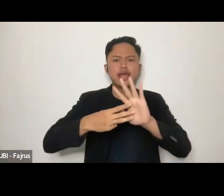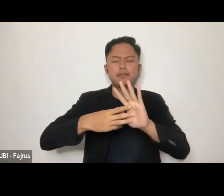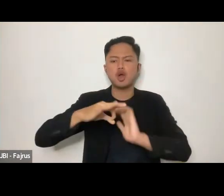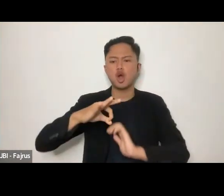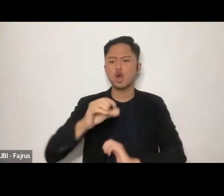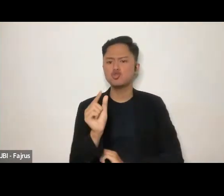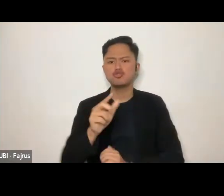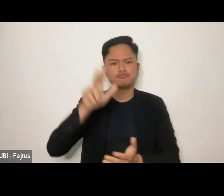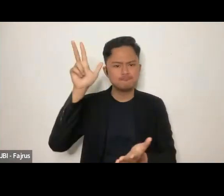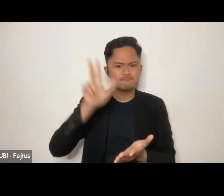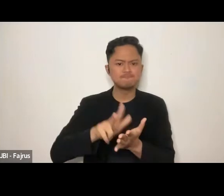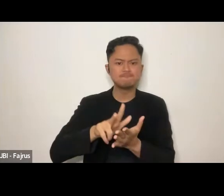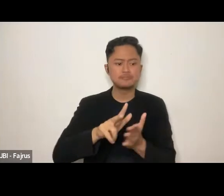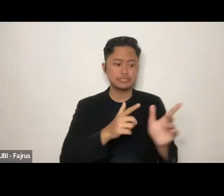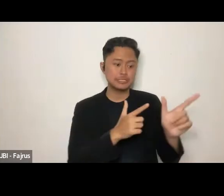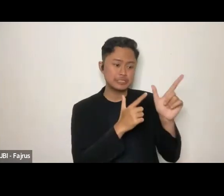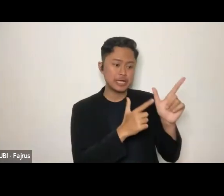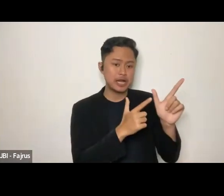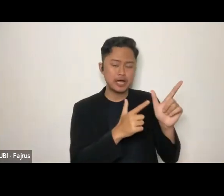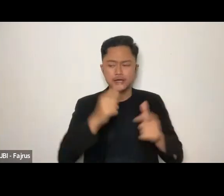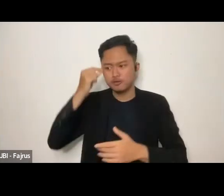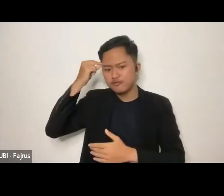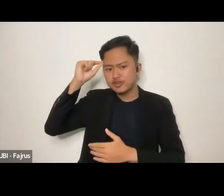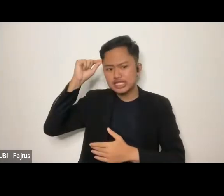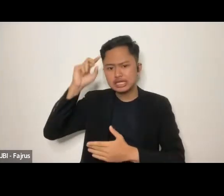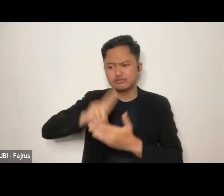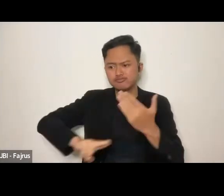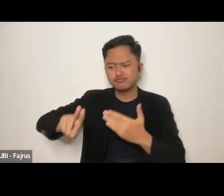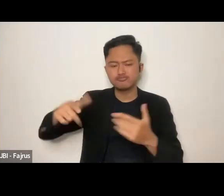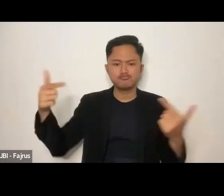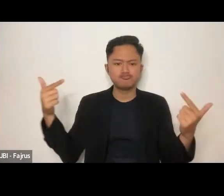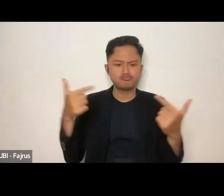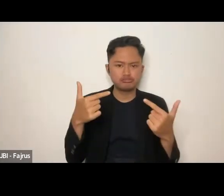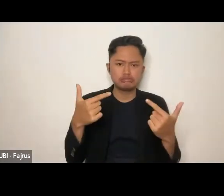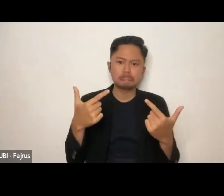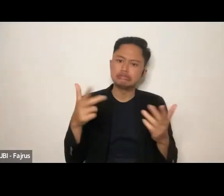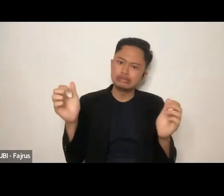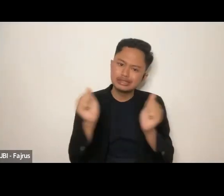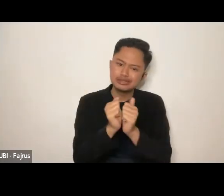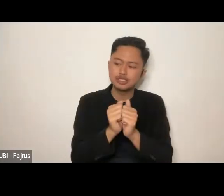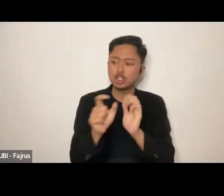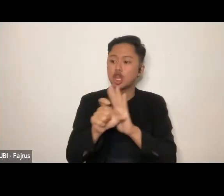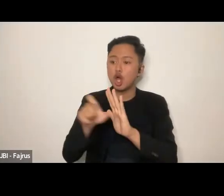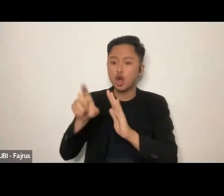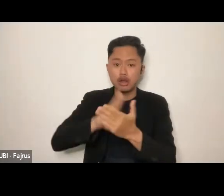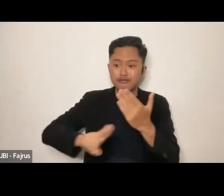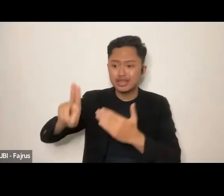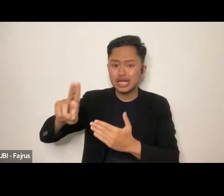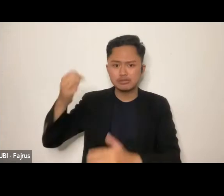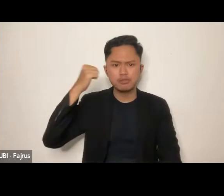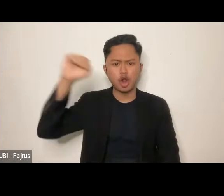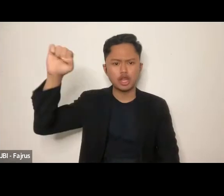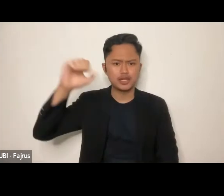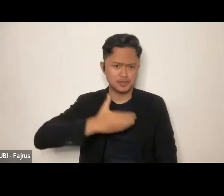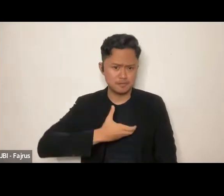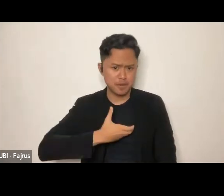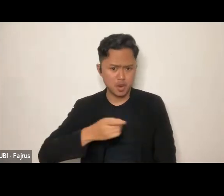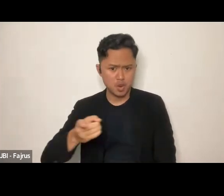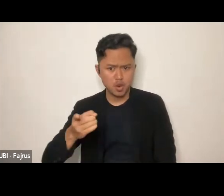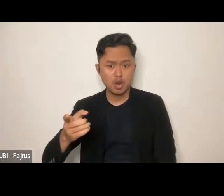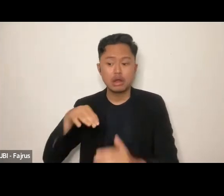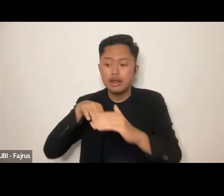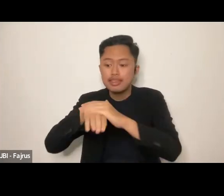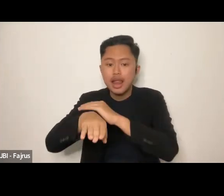military. So every time the students have or wants to do demonstration, peaceful demonstration inside the